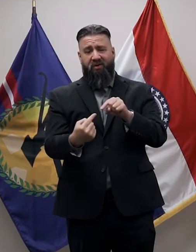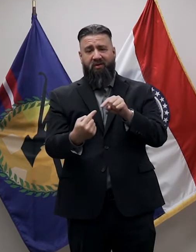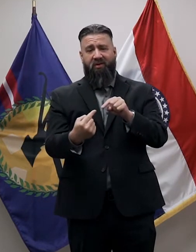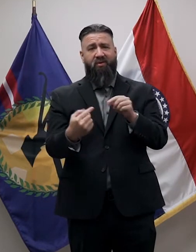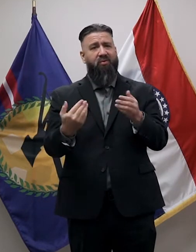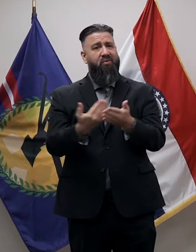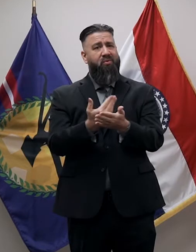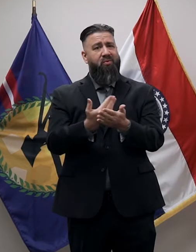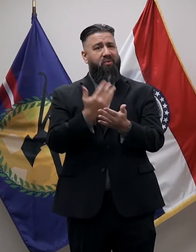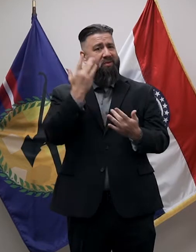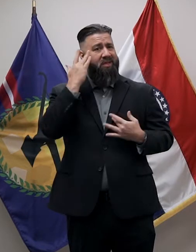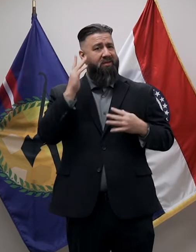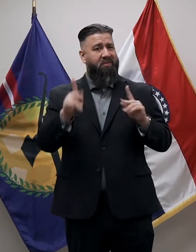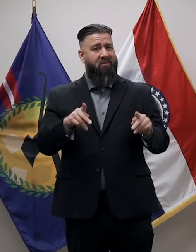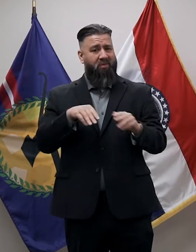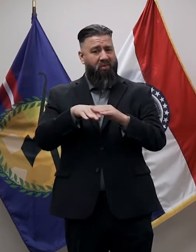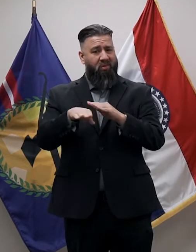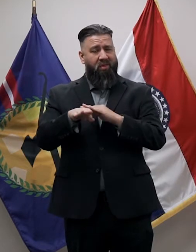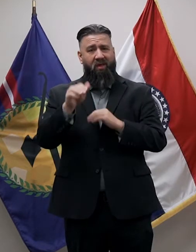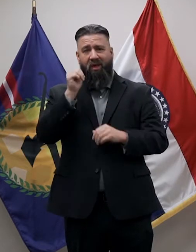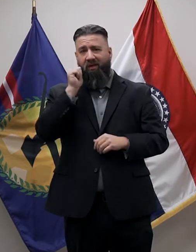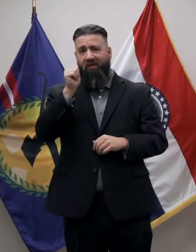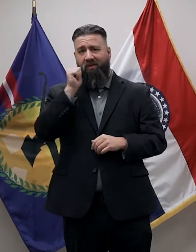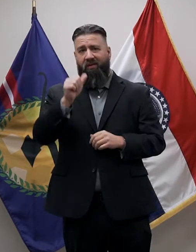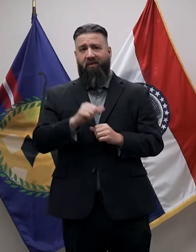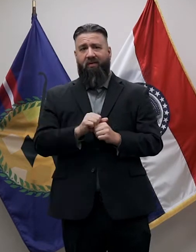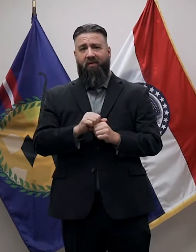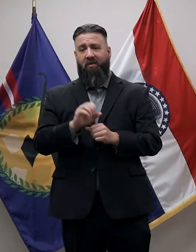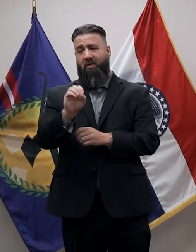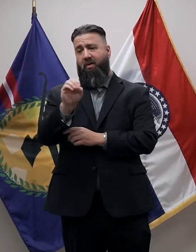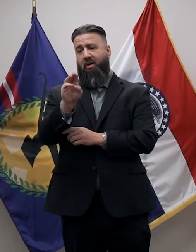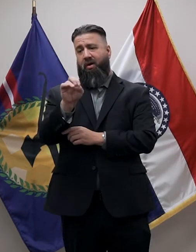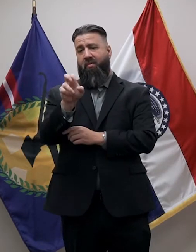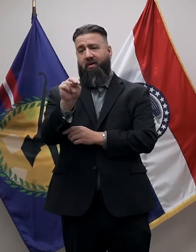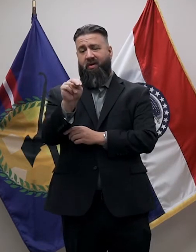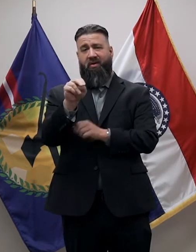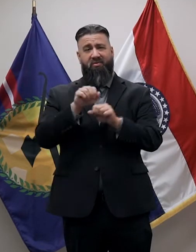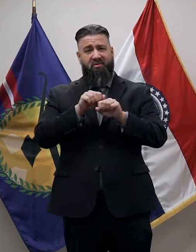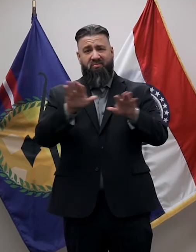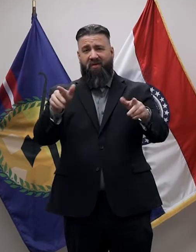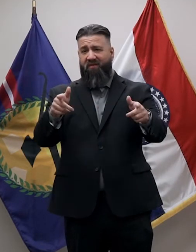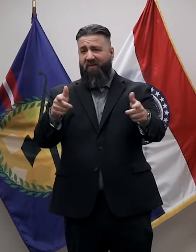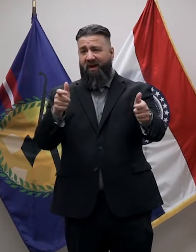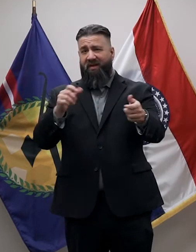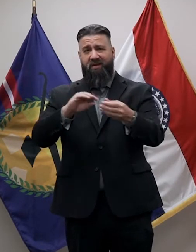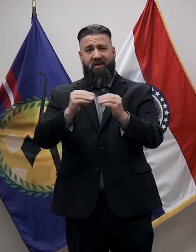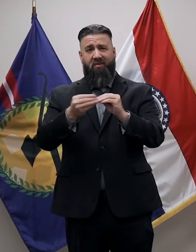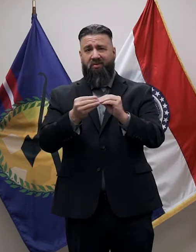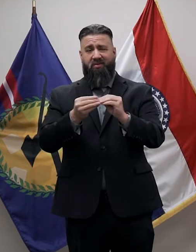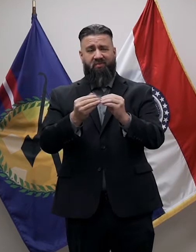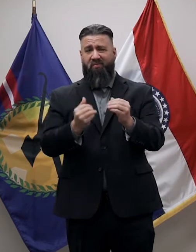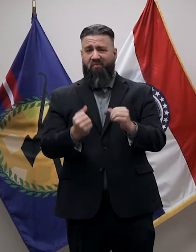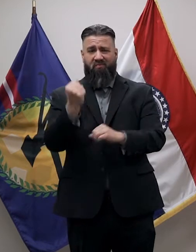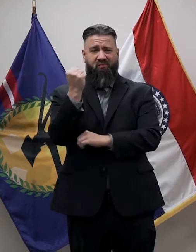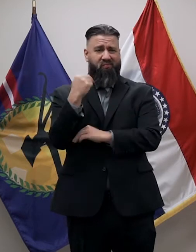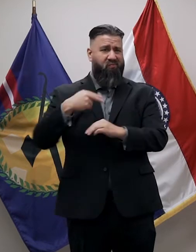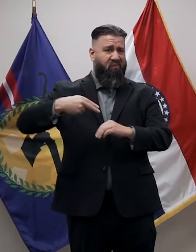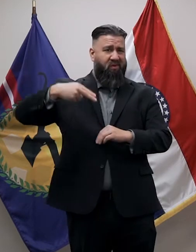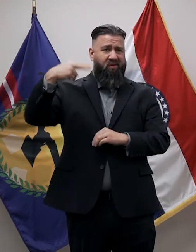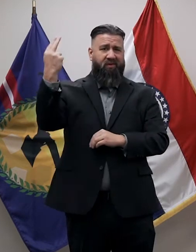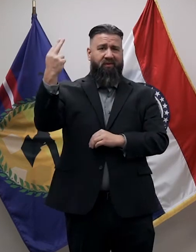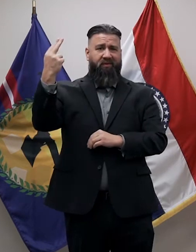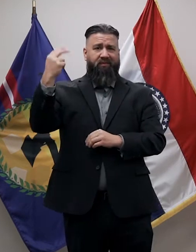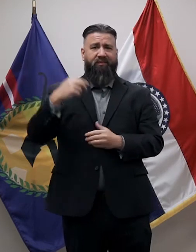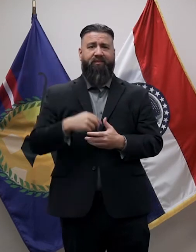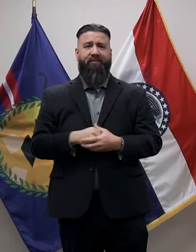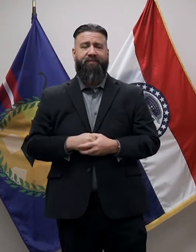each day. Omicron was spreading at such a rapid rate, the numbers were literally off the chart, initially designed to measure